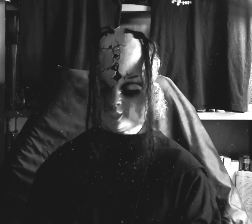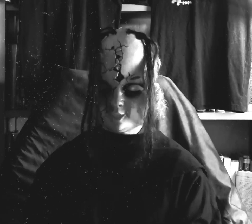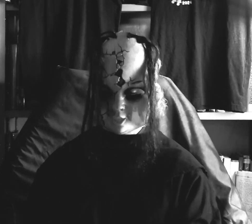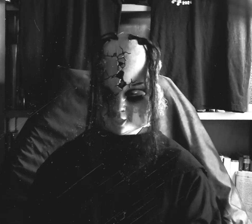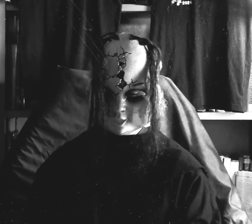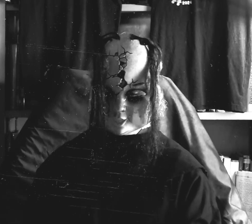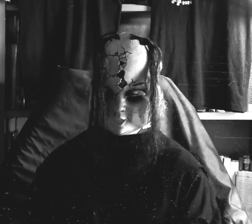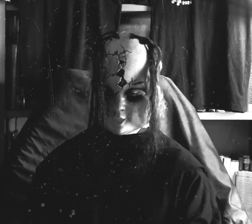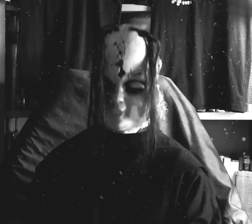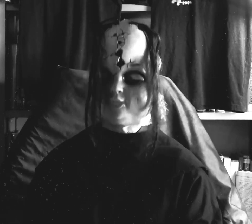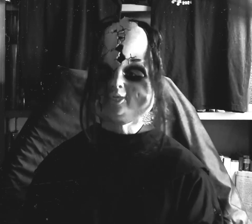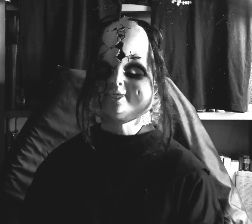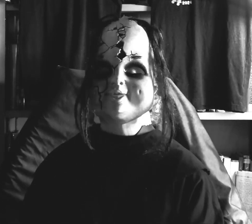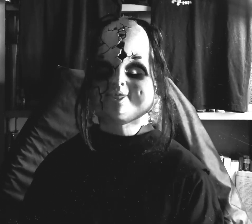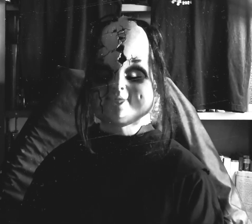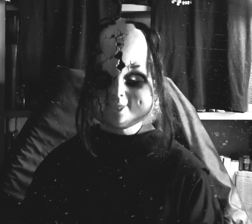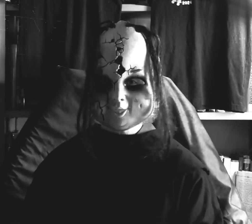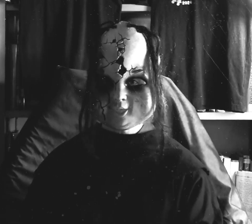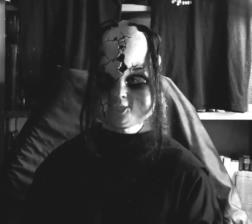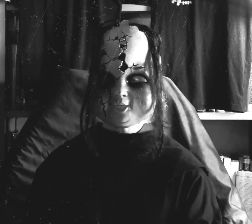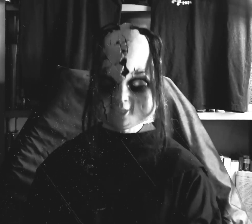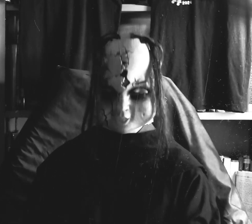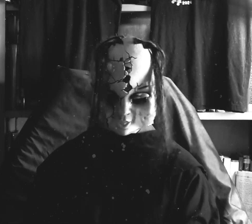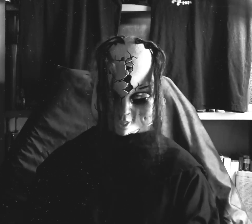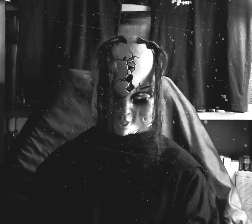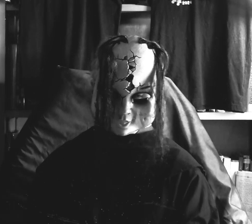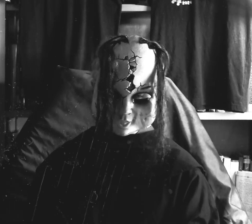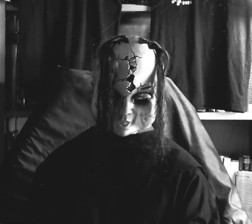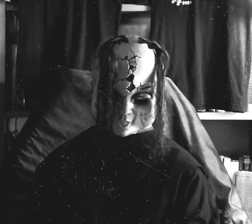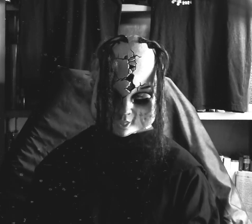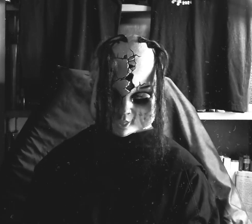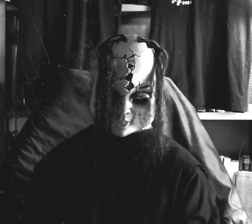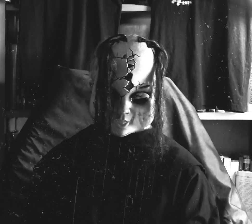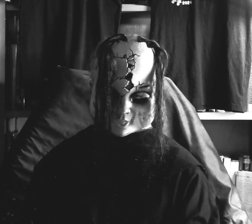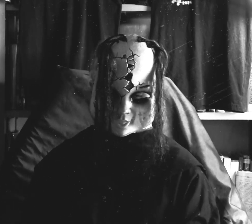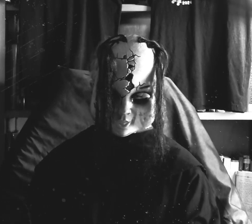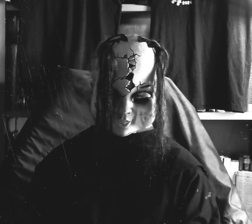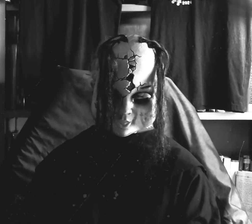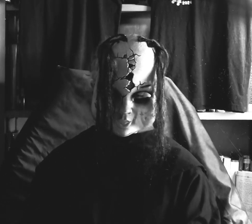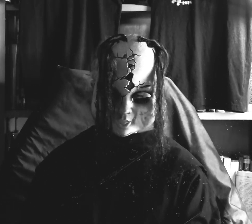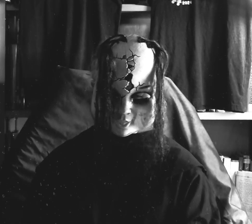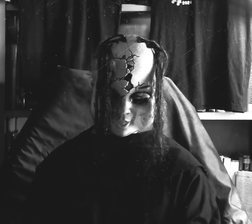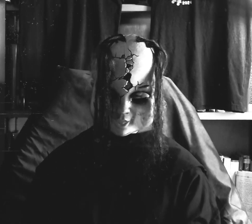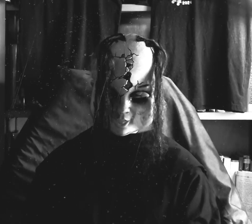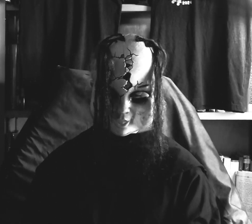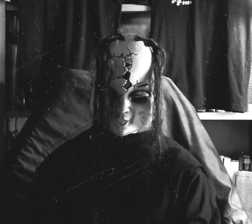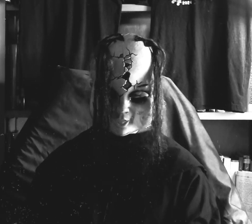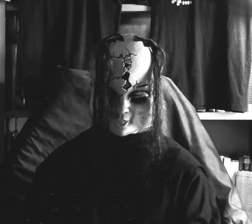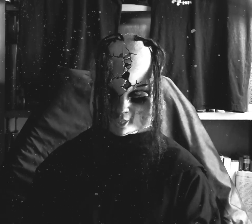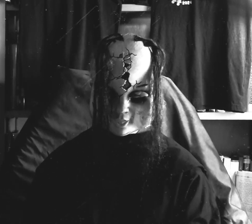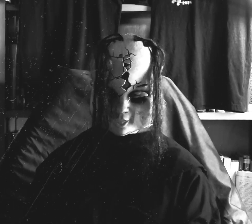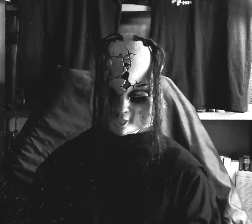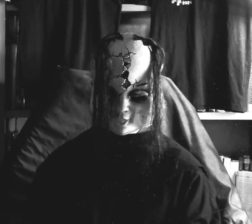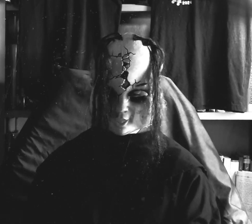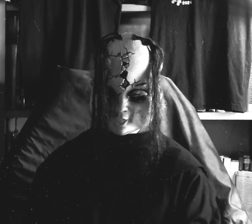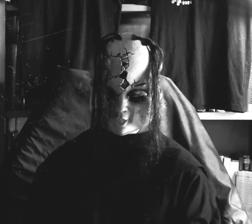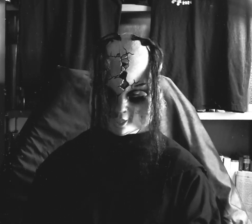woman. Where are my children? And they saw a woman walking up and down the bank of the